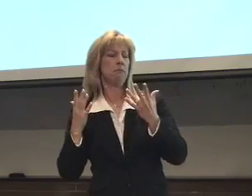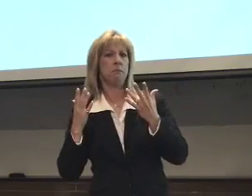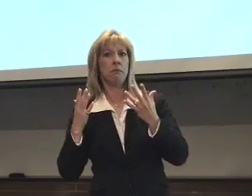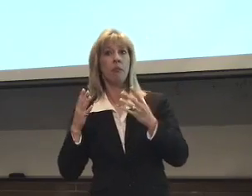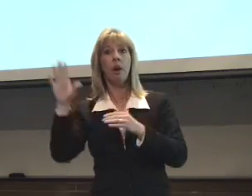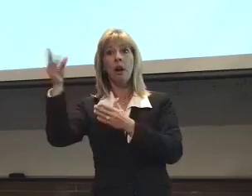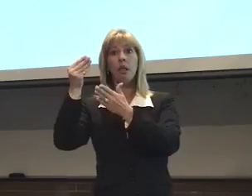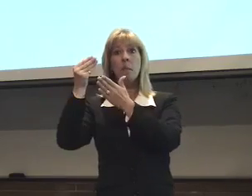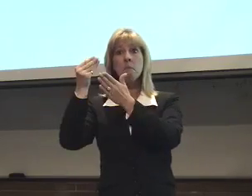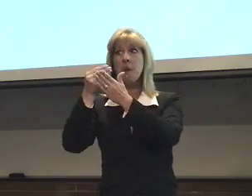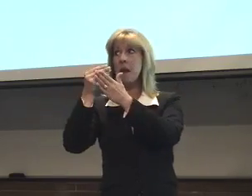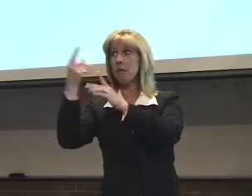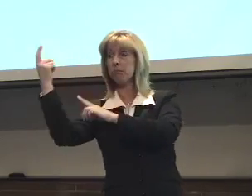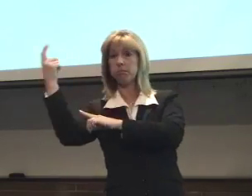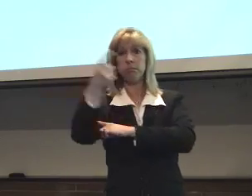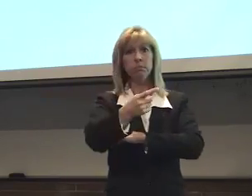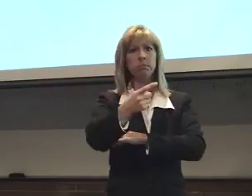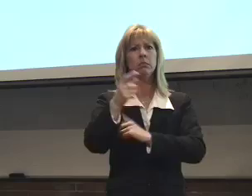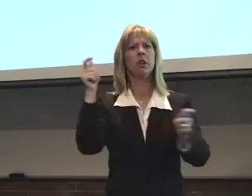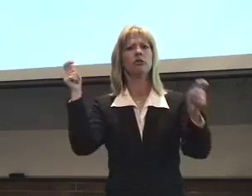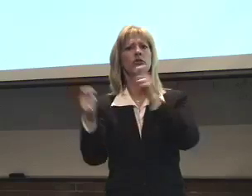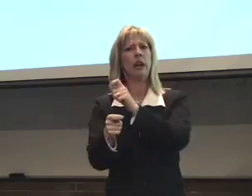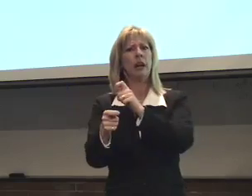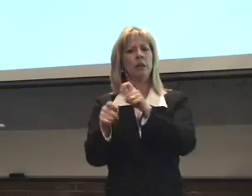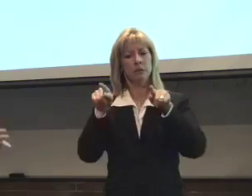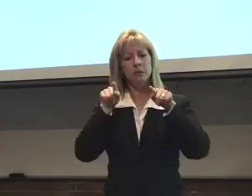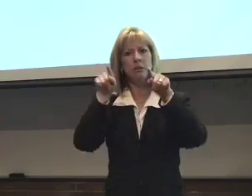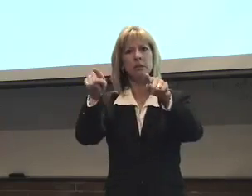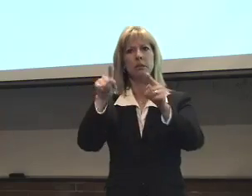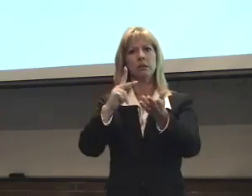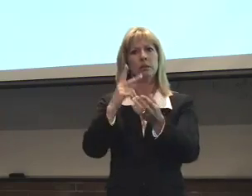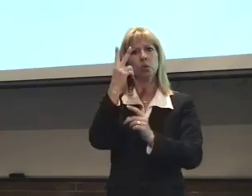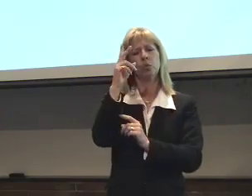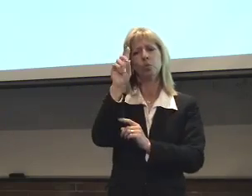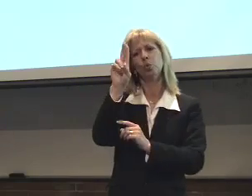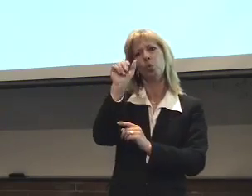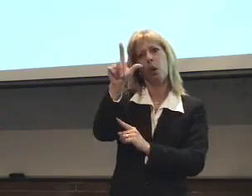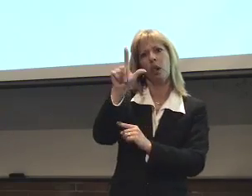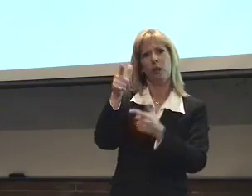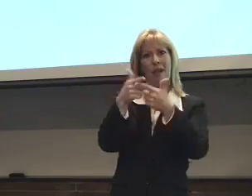to a dual language format, which means our intent is that children develop